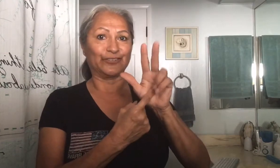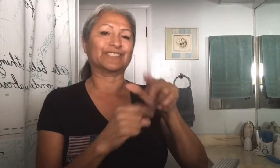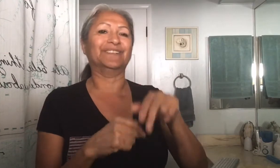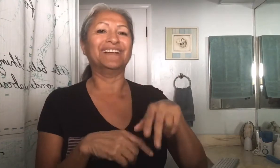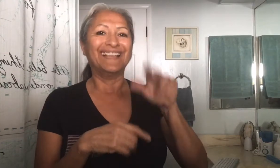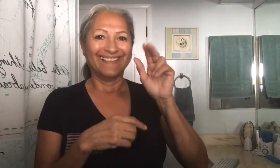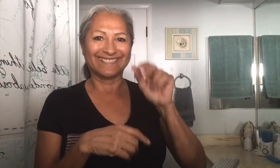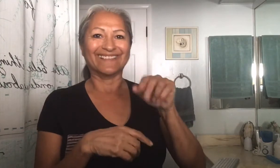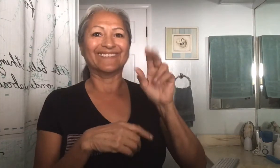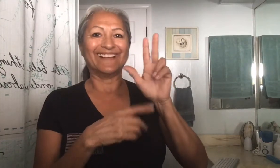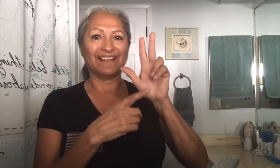So